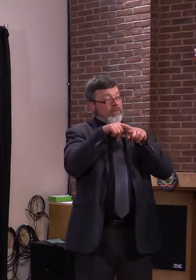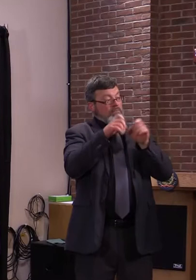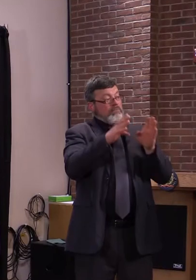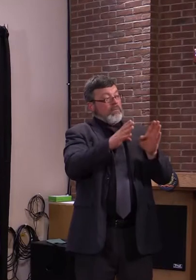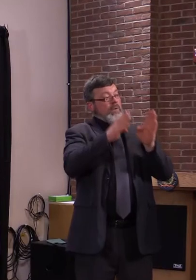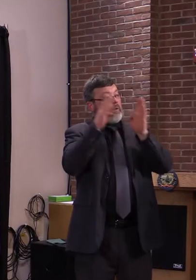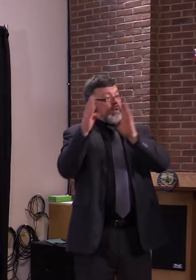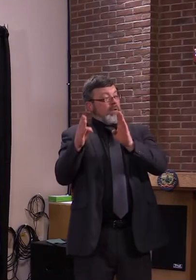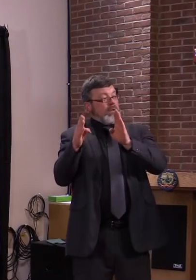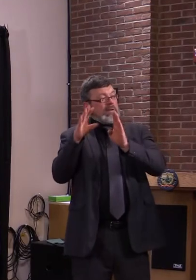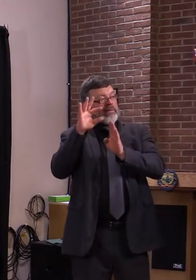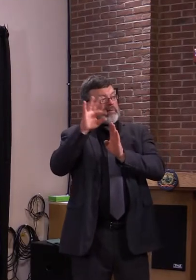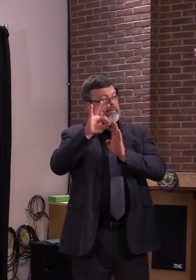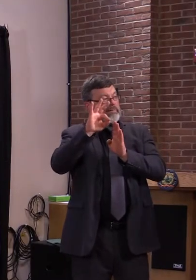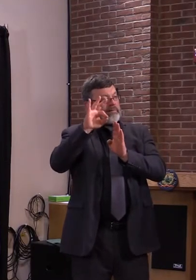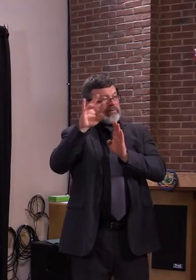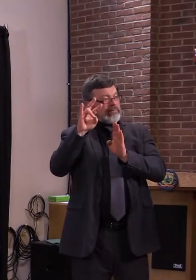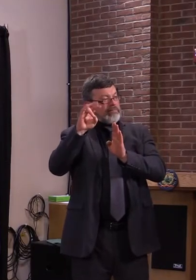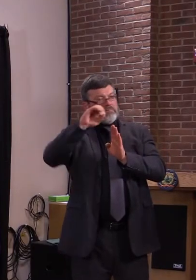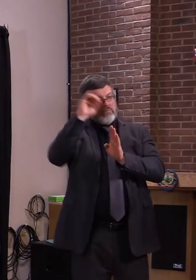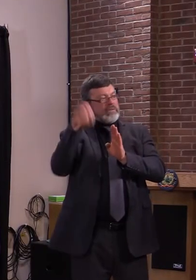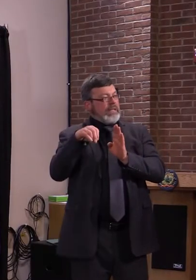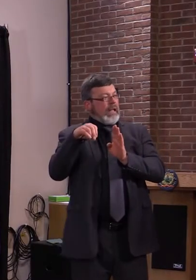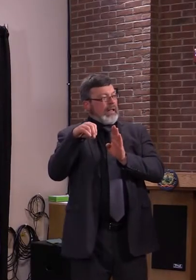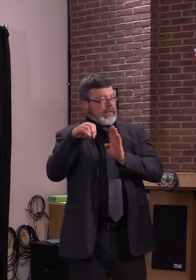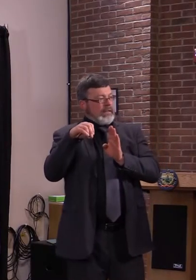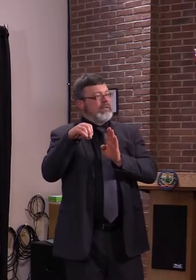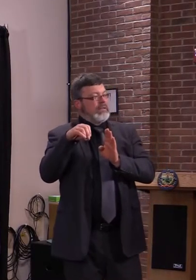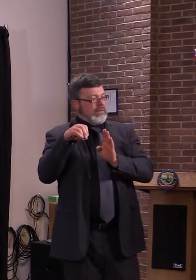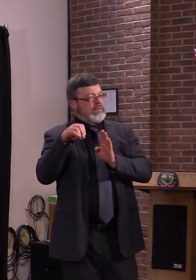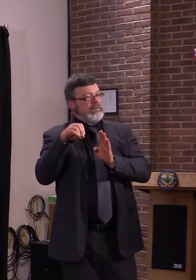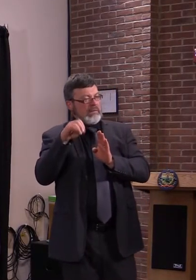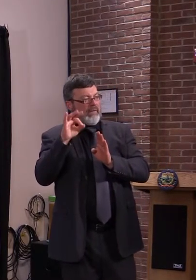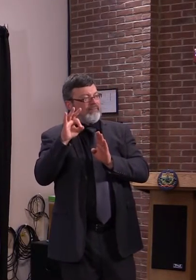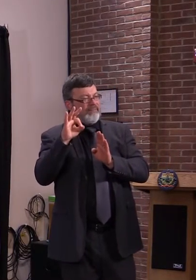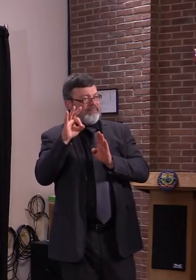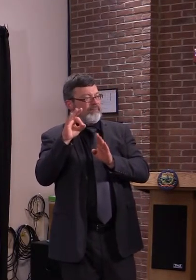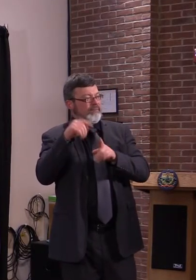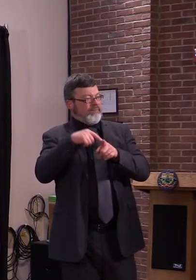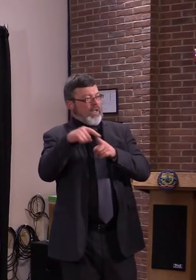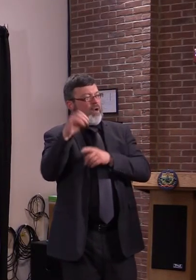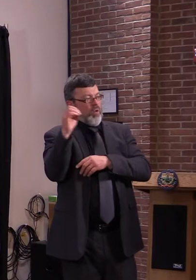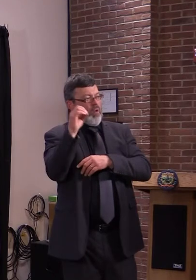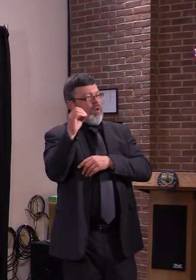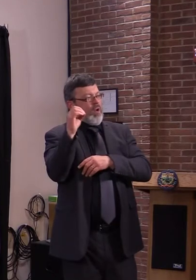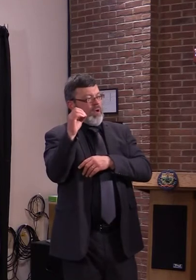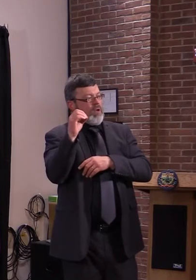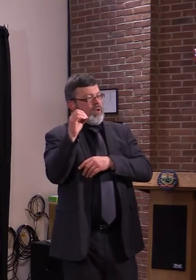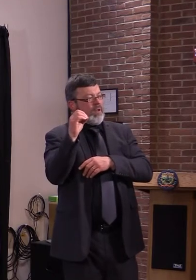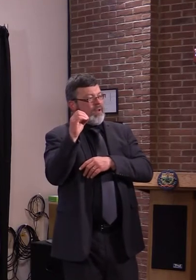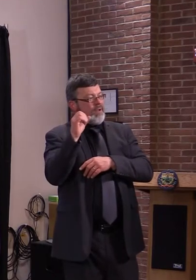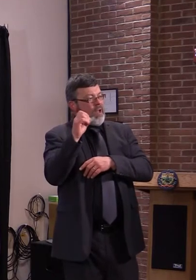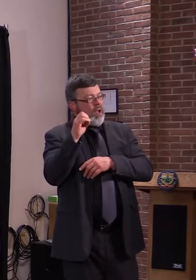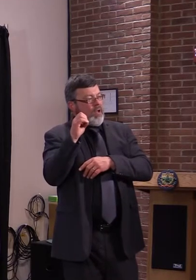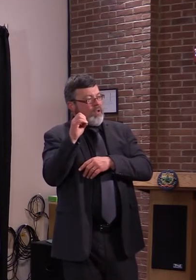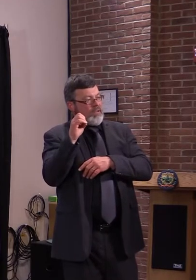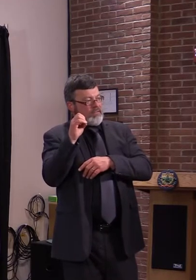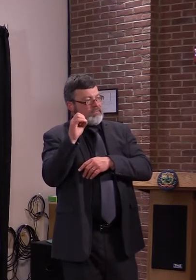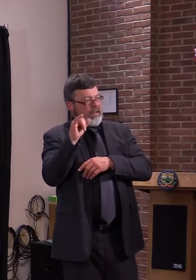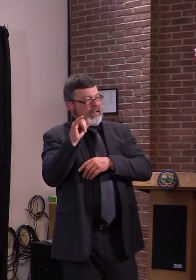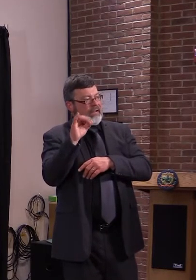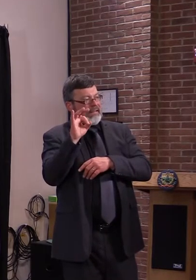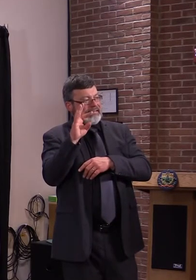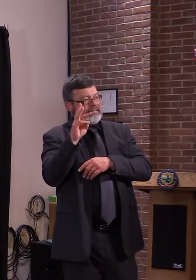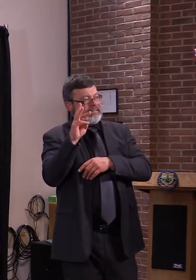traditional BA1 Omicron, which leaves hardly any, but you know, 1 or 2% maximum of the BA2.